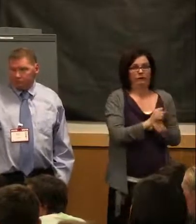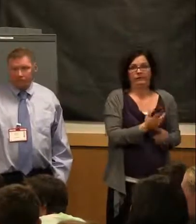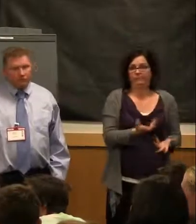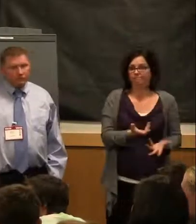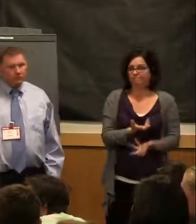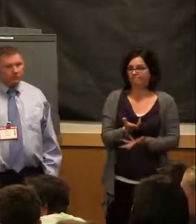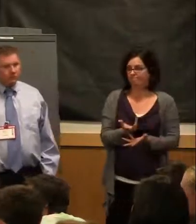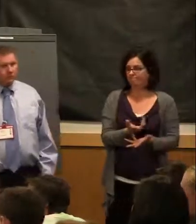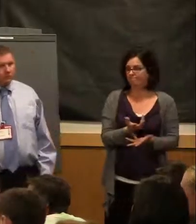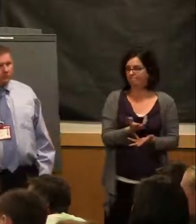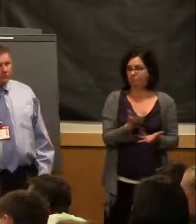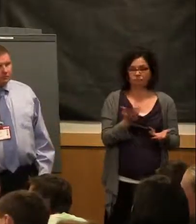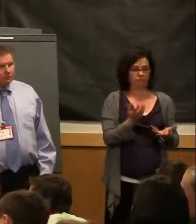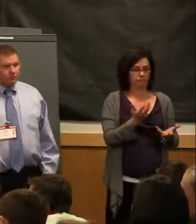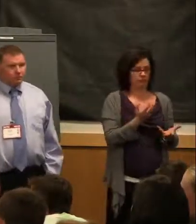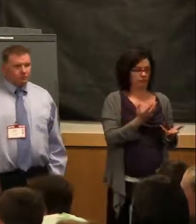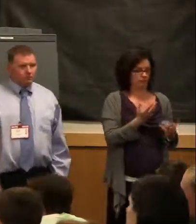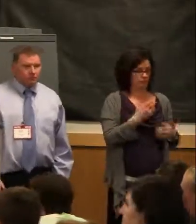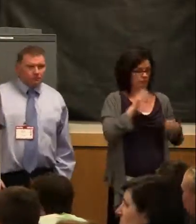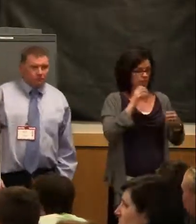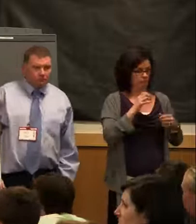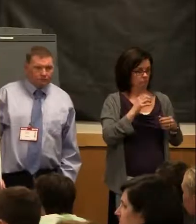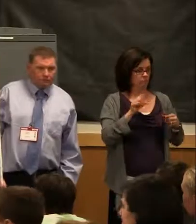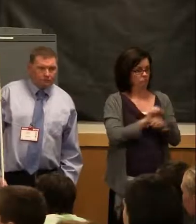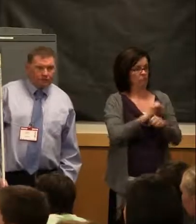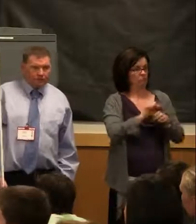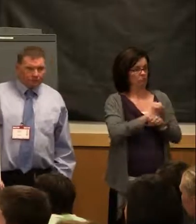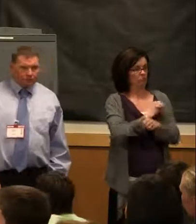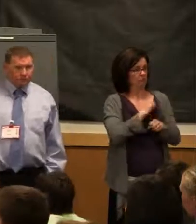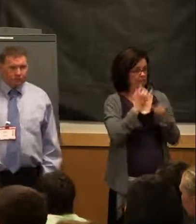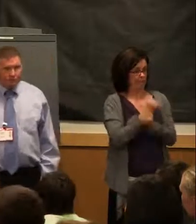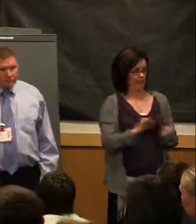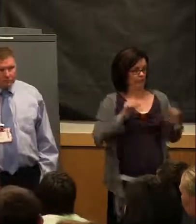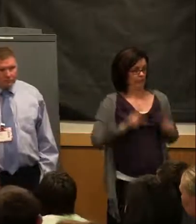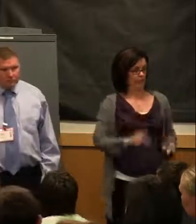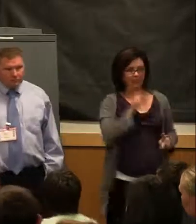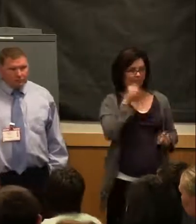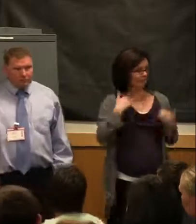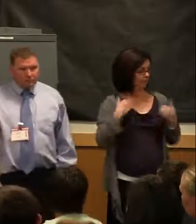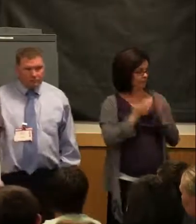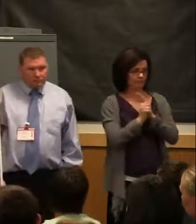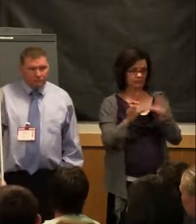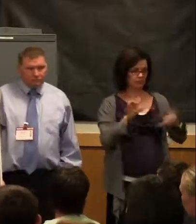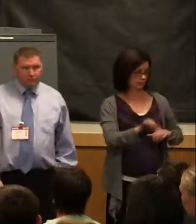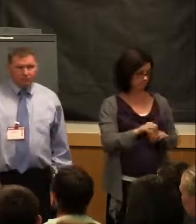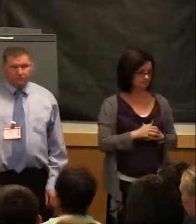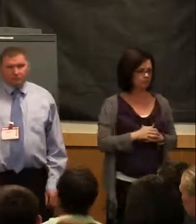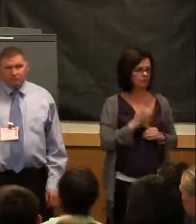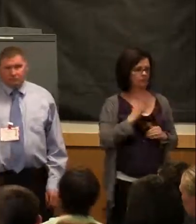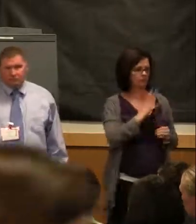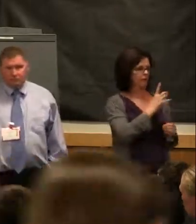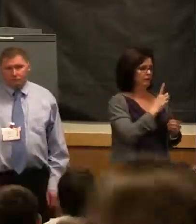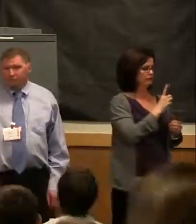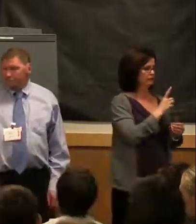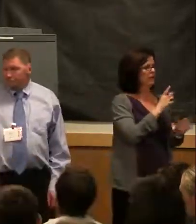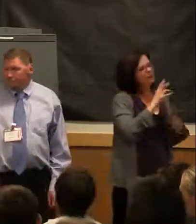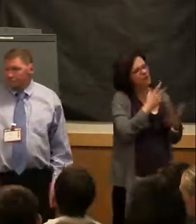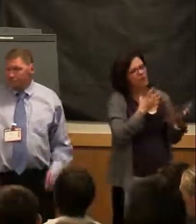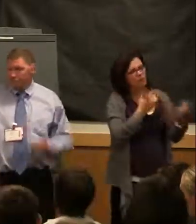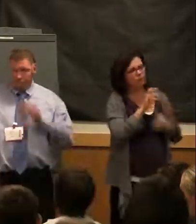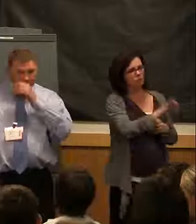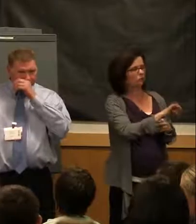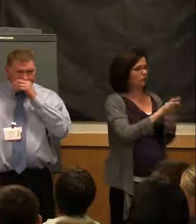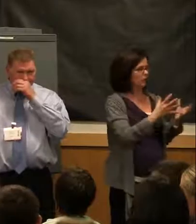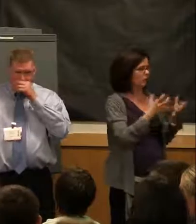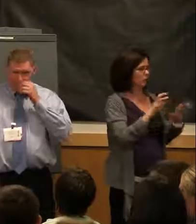know, to work as an independent person. So I took the year off. It was something I had wanted to